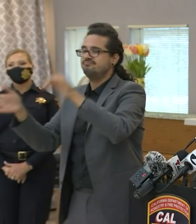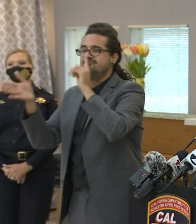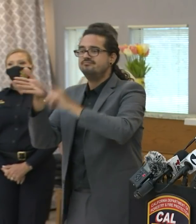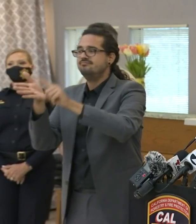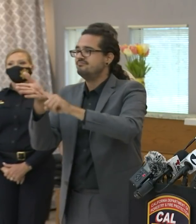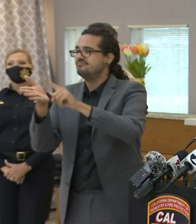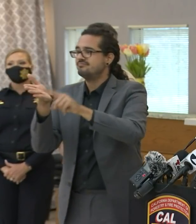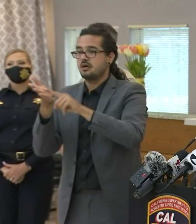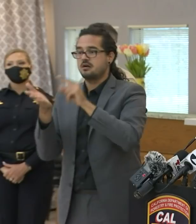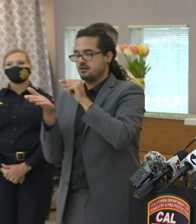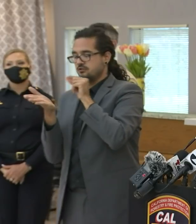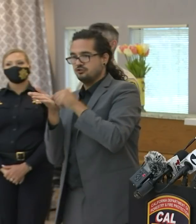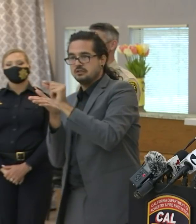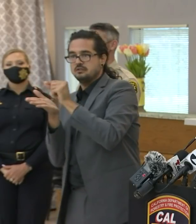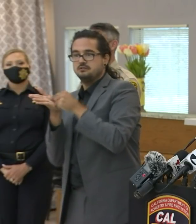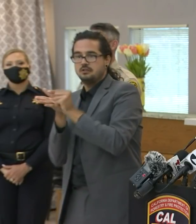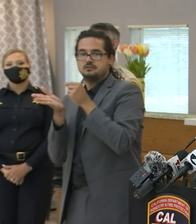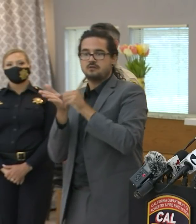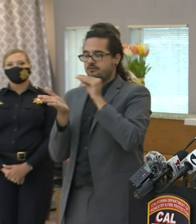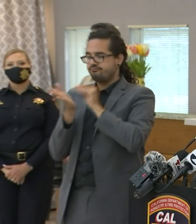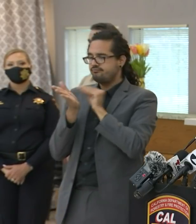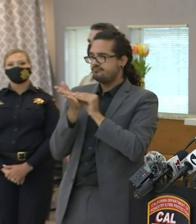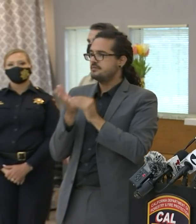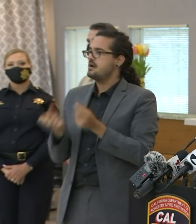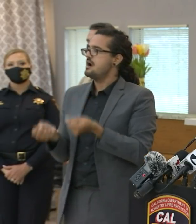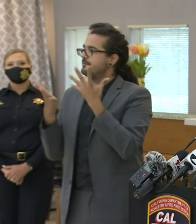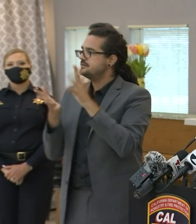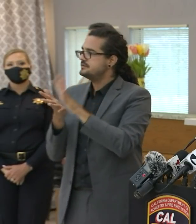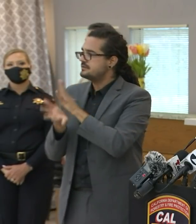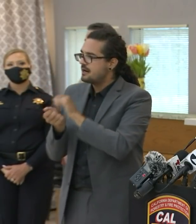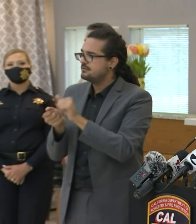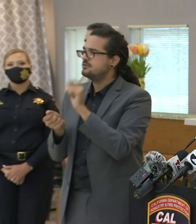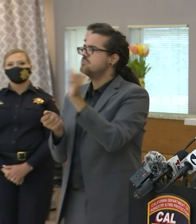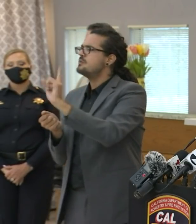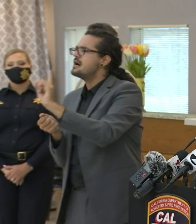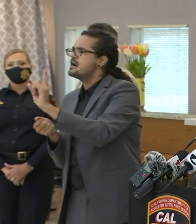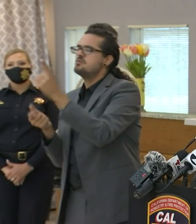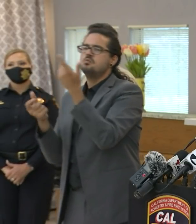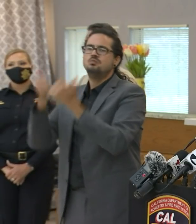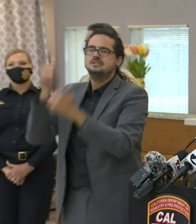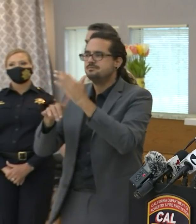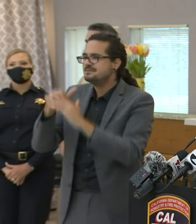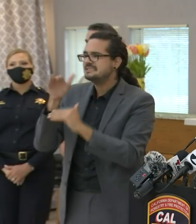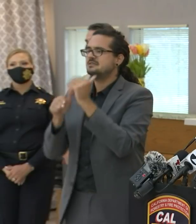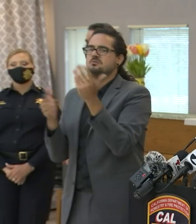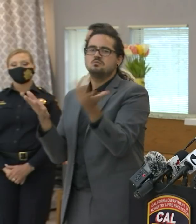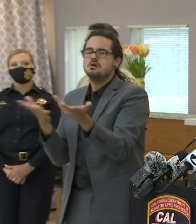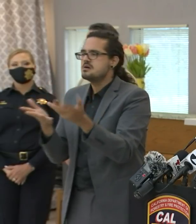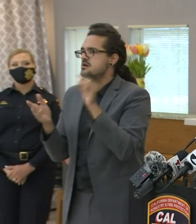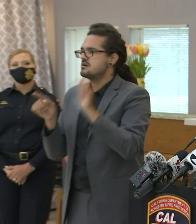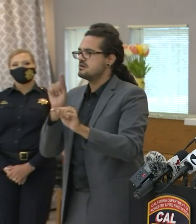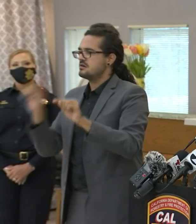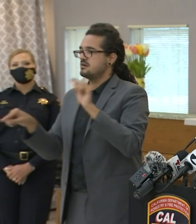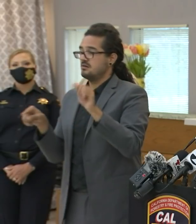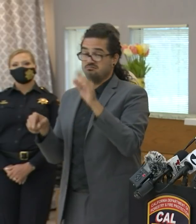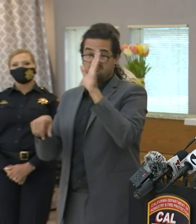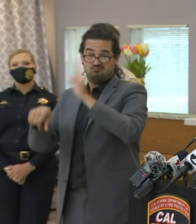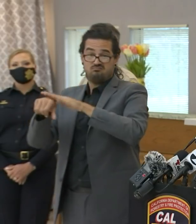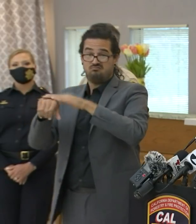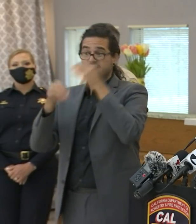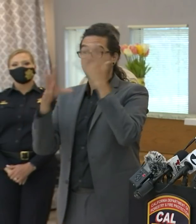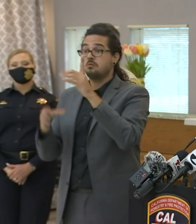the kind of associated characteristics of that property that was destroyed. We expect that number to go up. There's areas that they just simply can't get